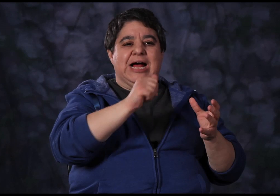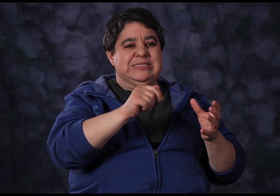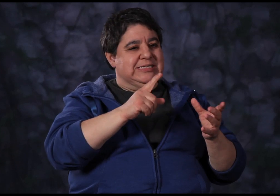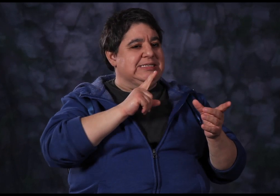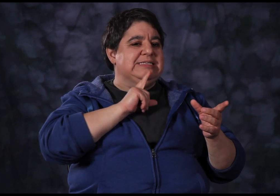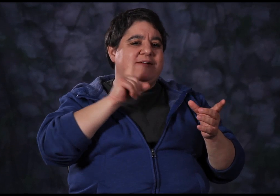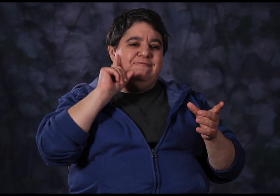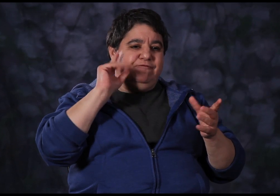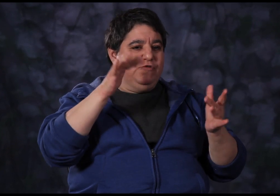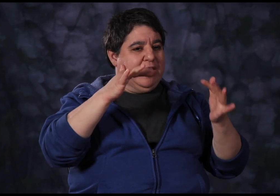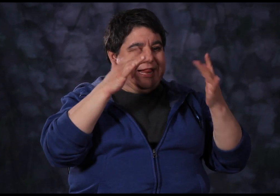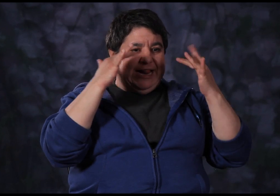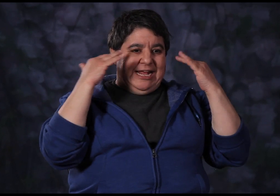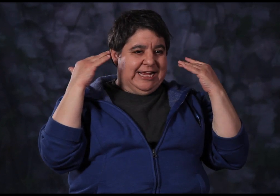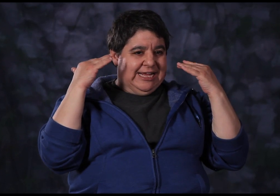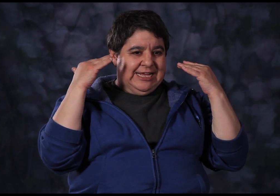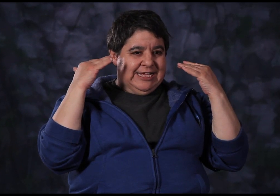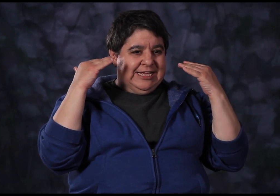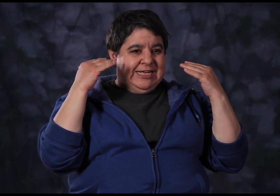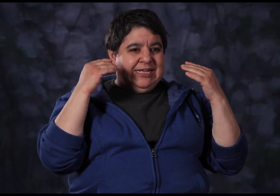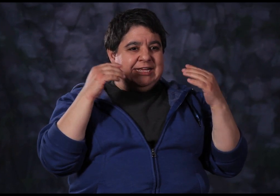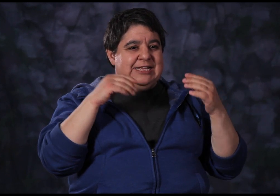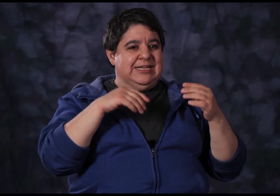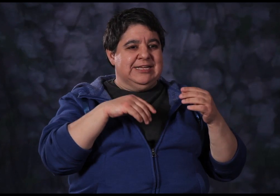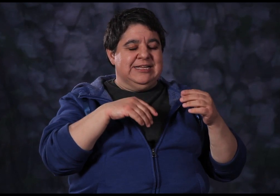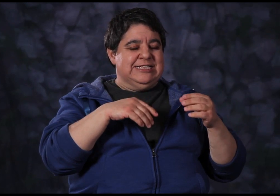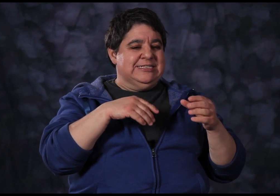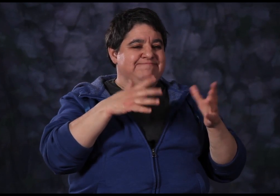And then I was transferred to a group home, but it was not deaf-friendly.